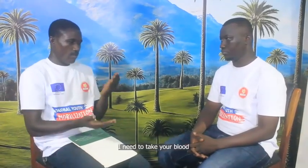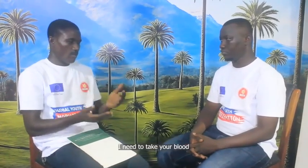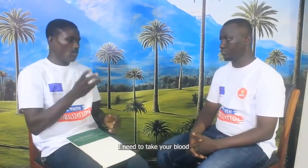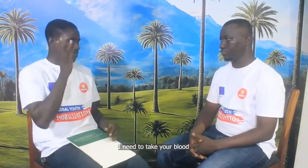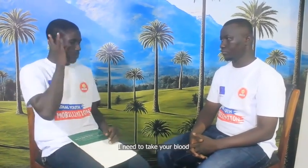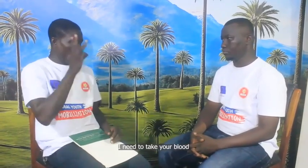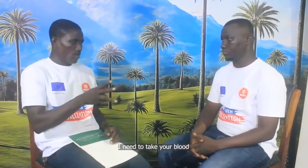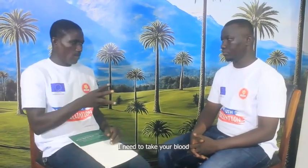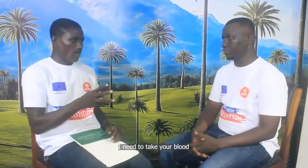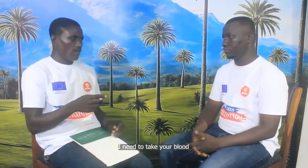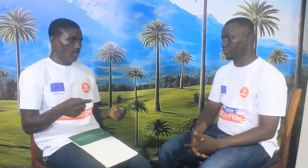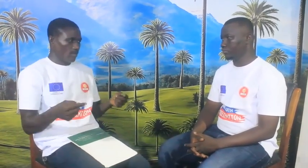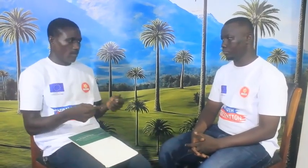It may hurt a little.